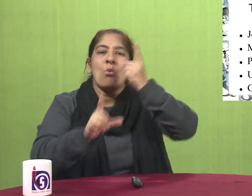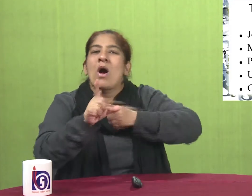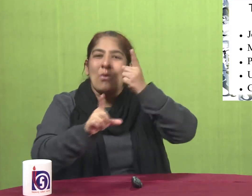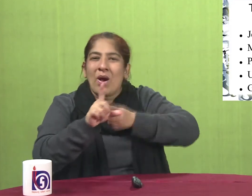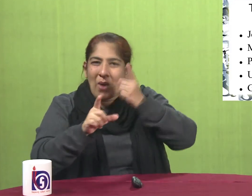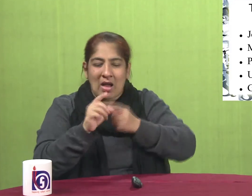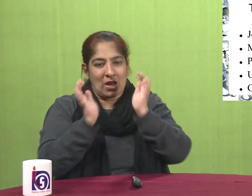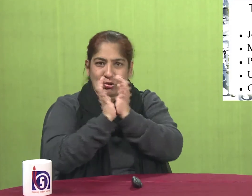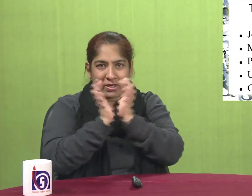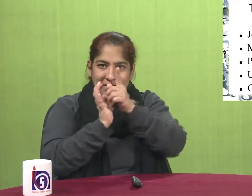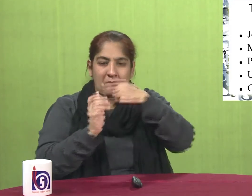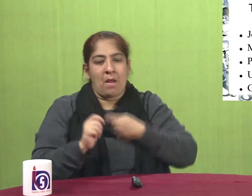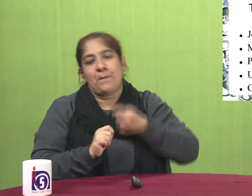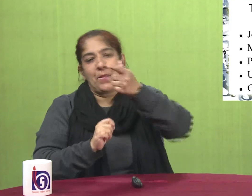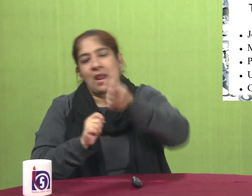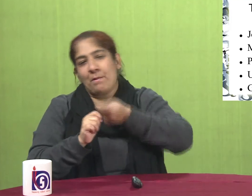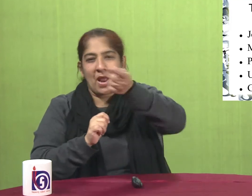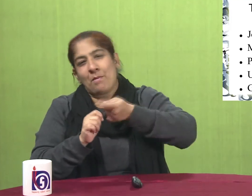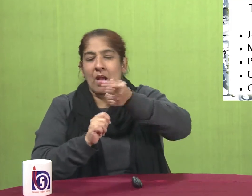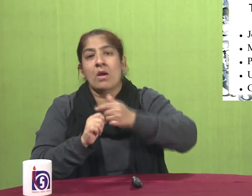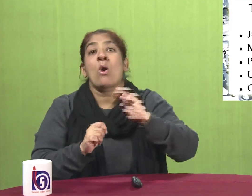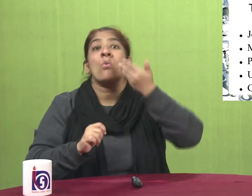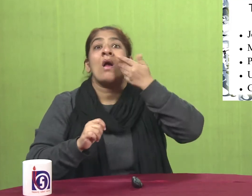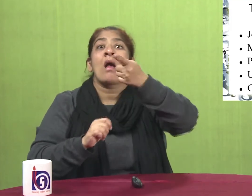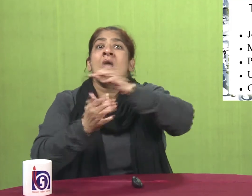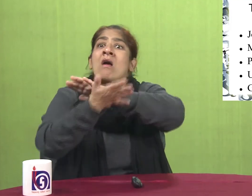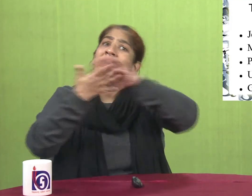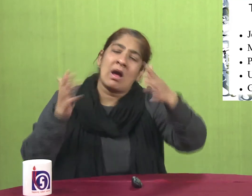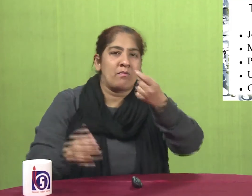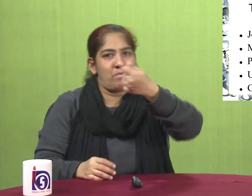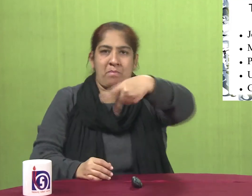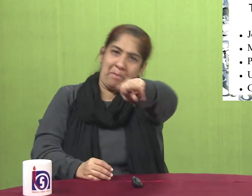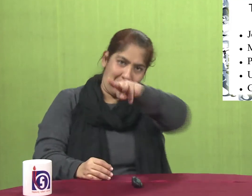Then there is money back policy. So if you keep paying the premiums and once